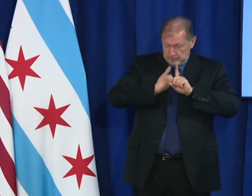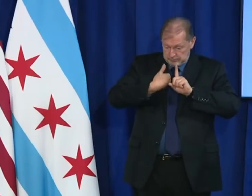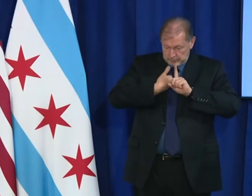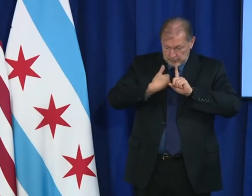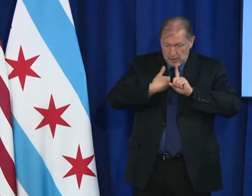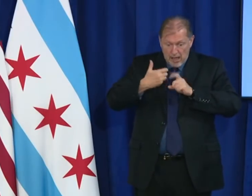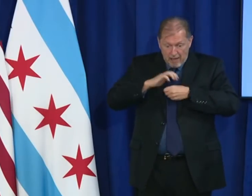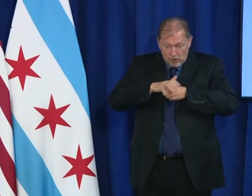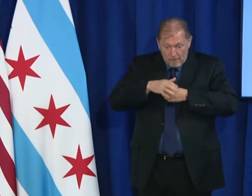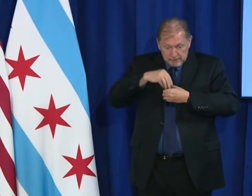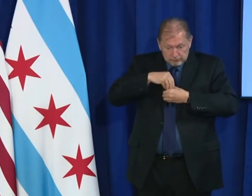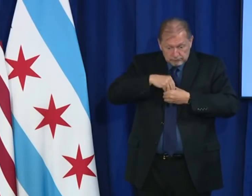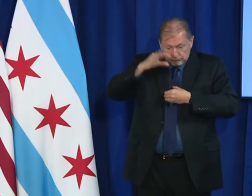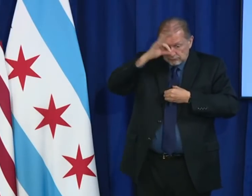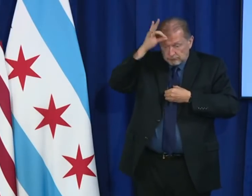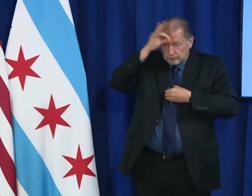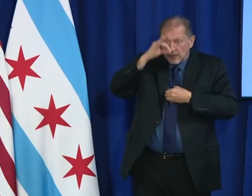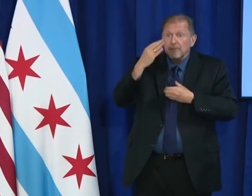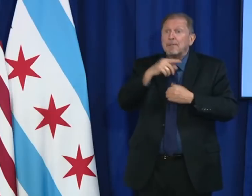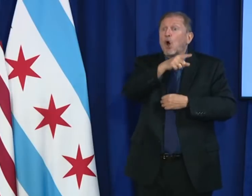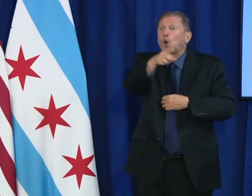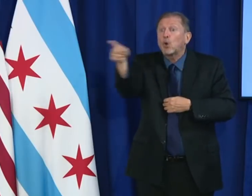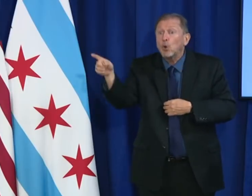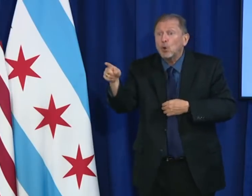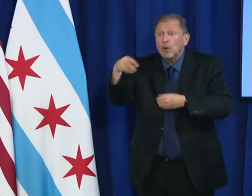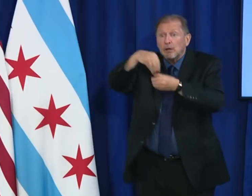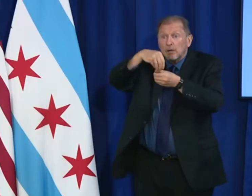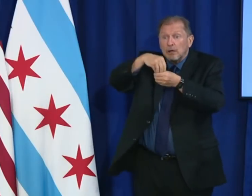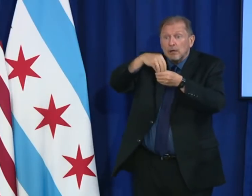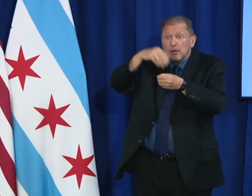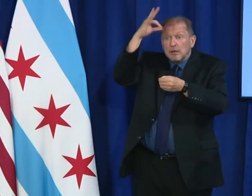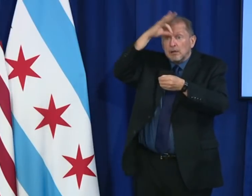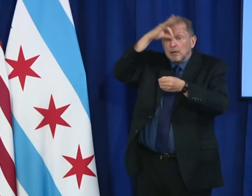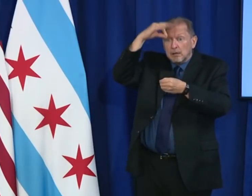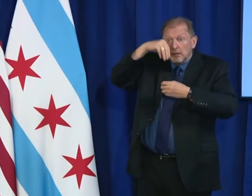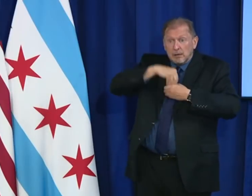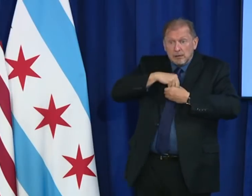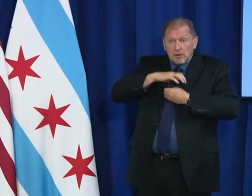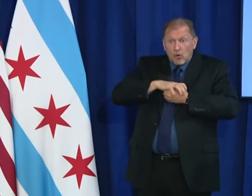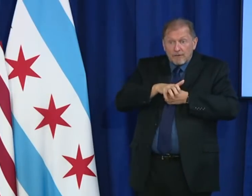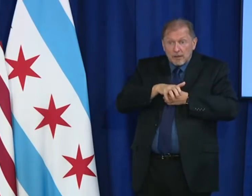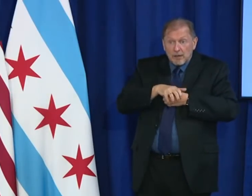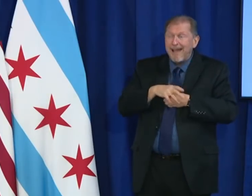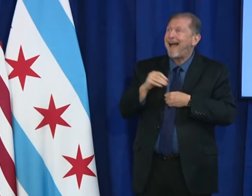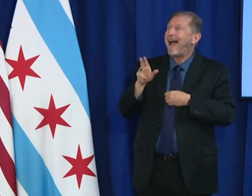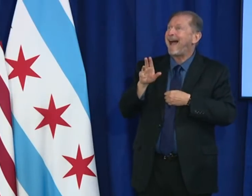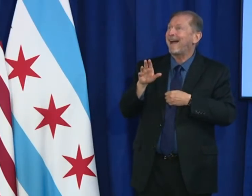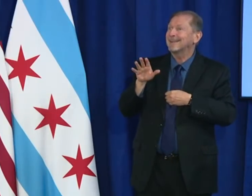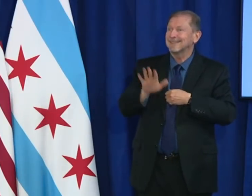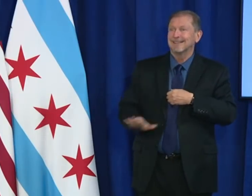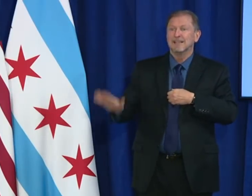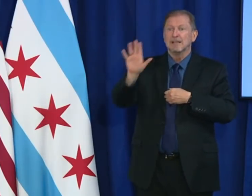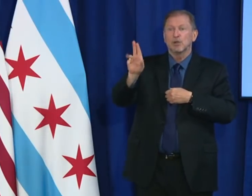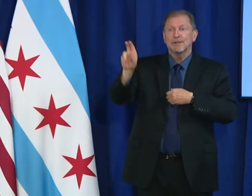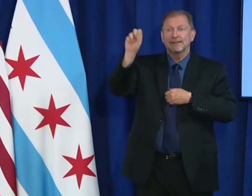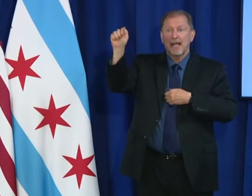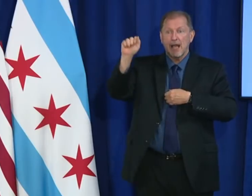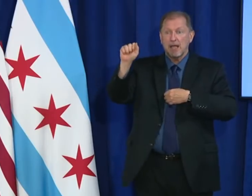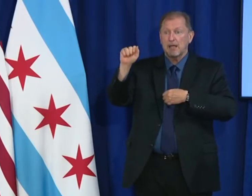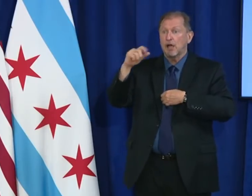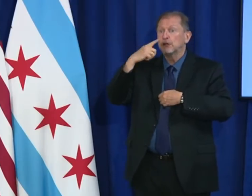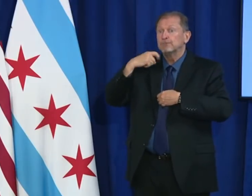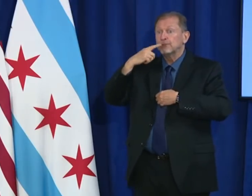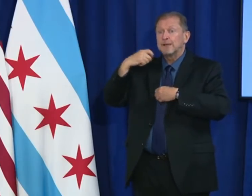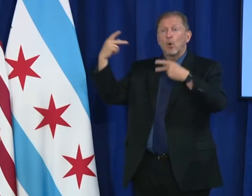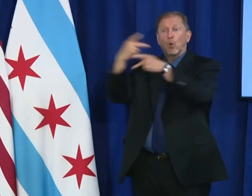in red on that map, they're having worse COVID outbreaks than we are right now here in Chicago. And all of the states in